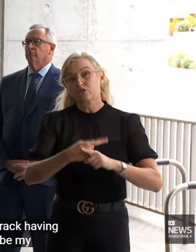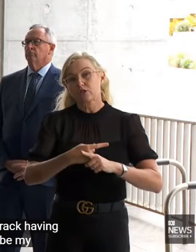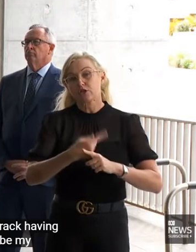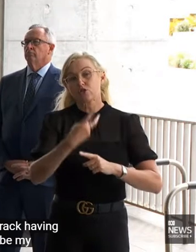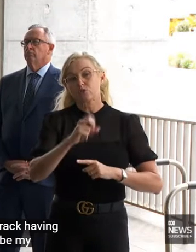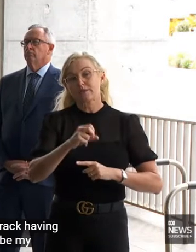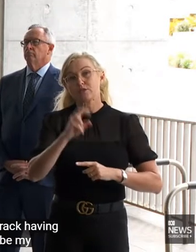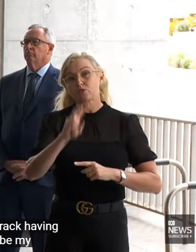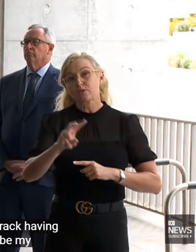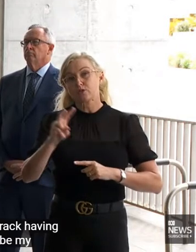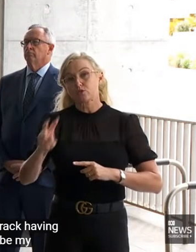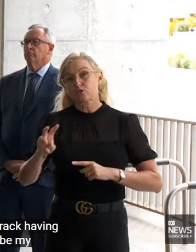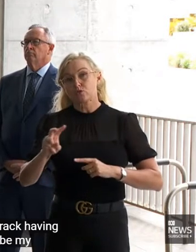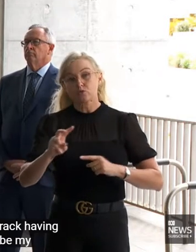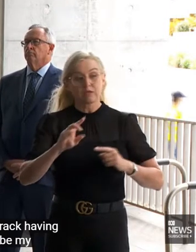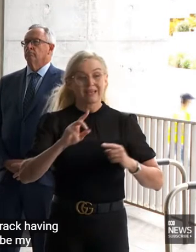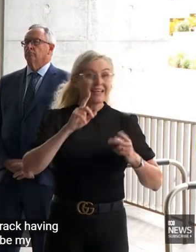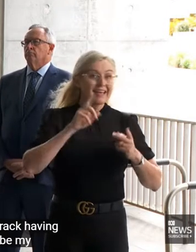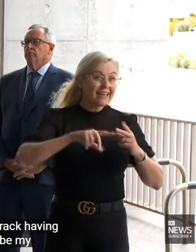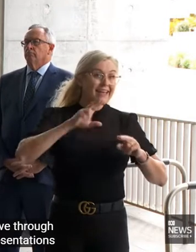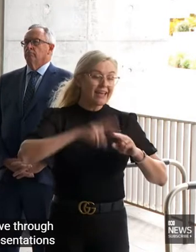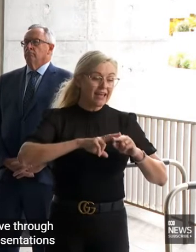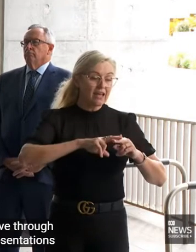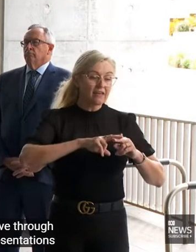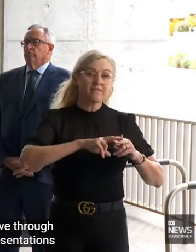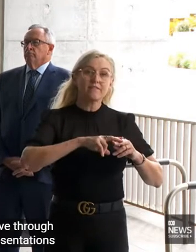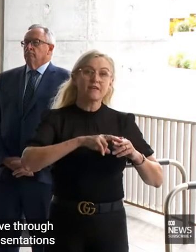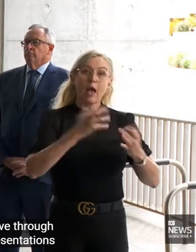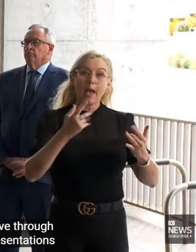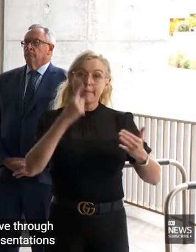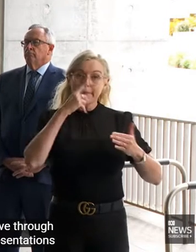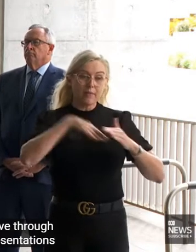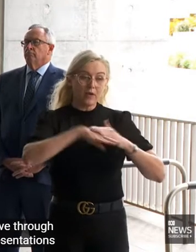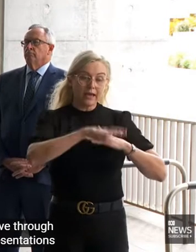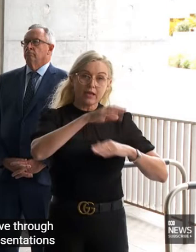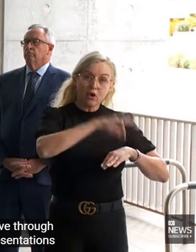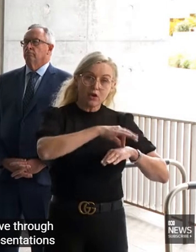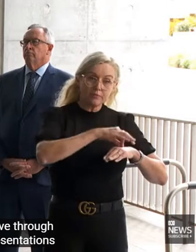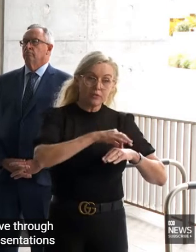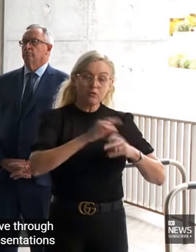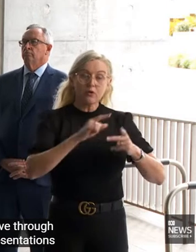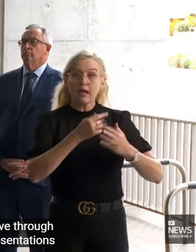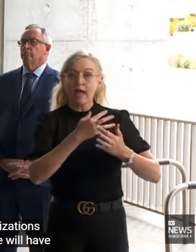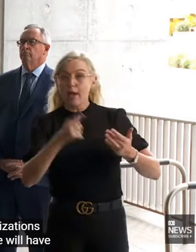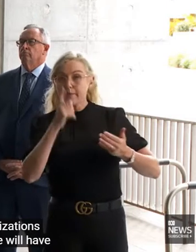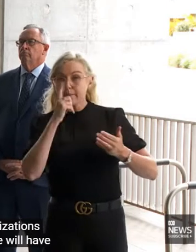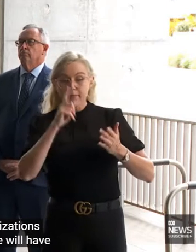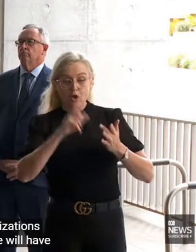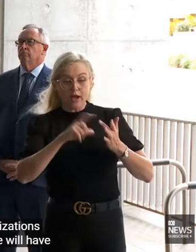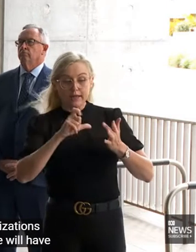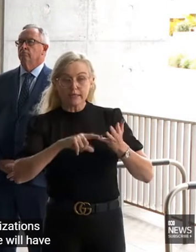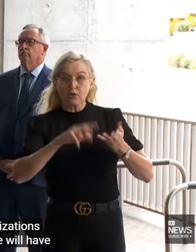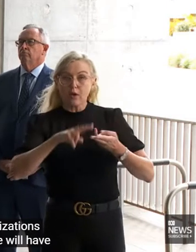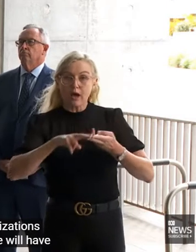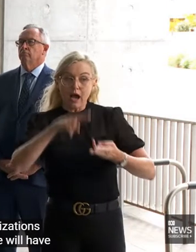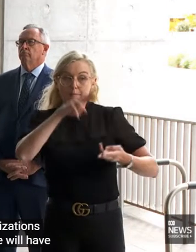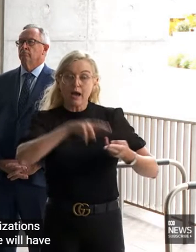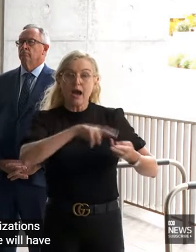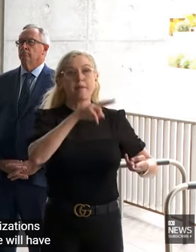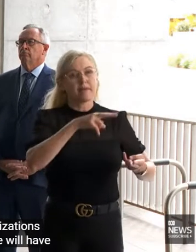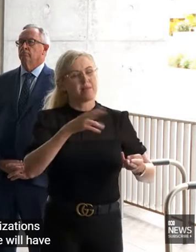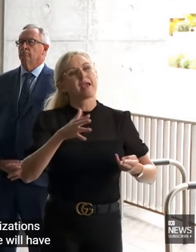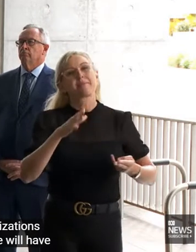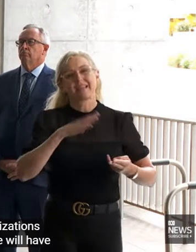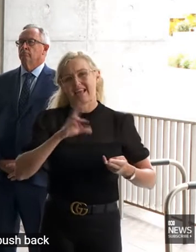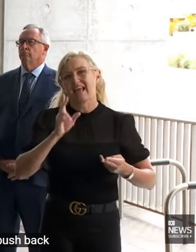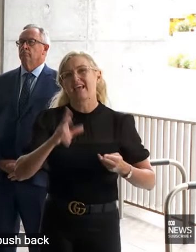and ICU presentations increase and hospitalisations increase as well, that we will have to move around and push back elective surgery